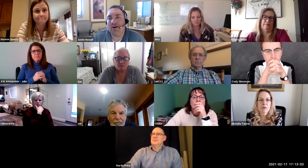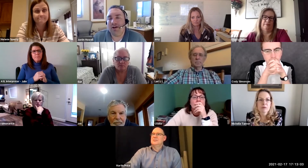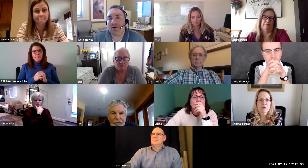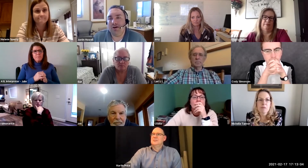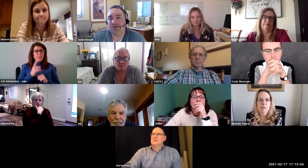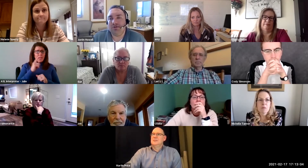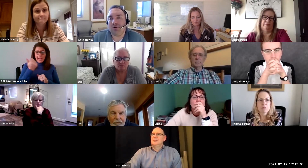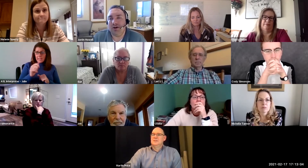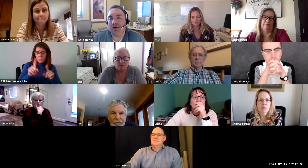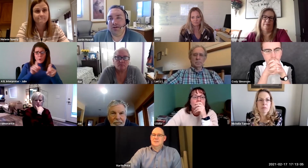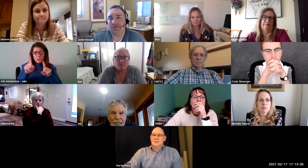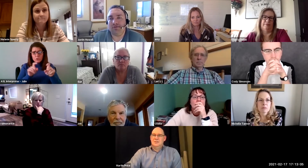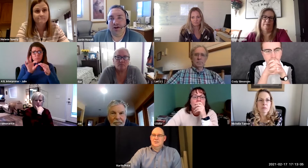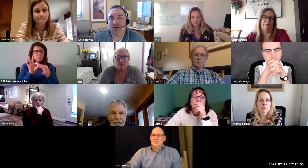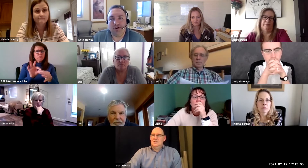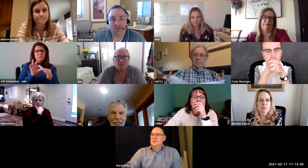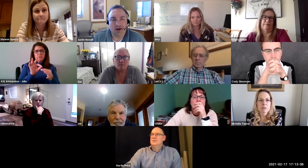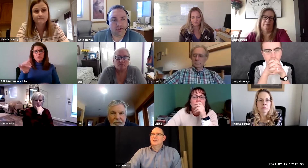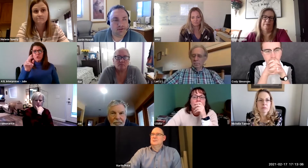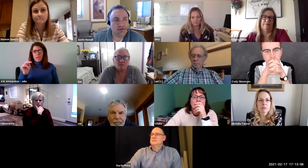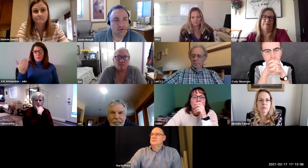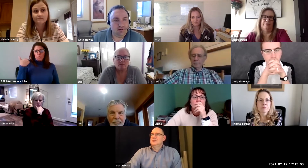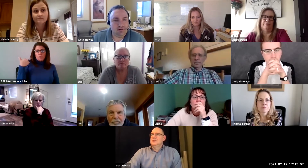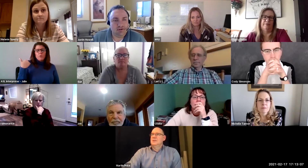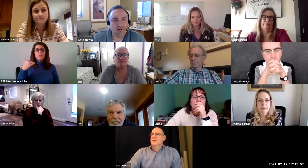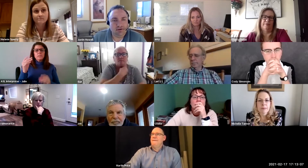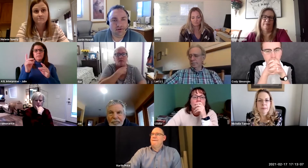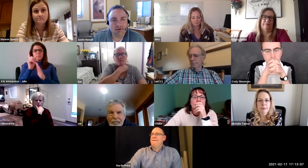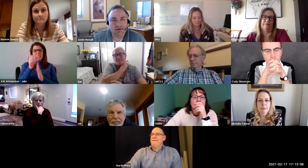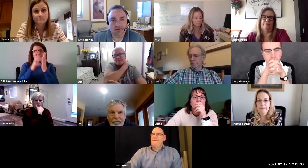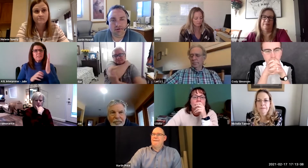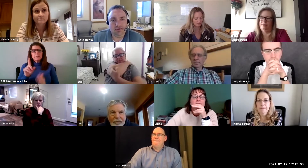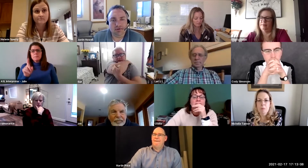Are there any questions regarding the January minutes?